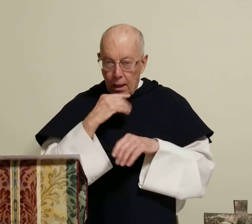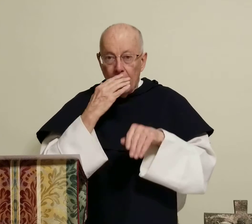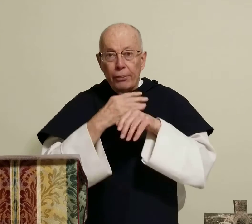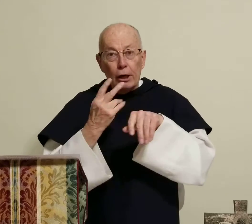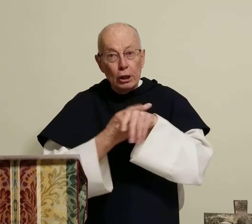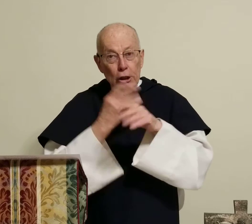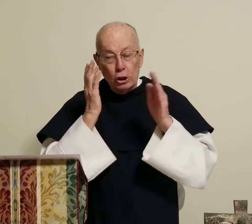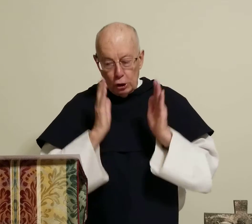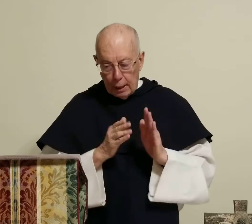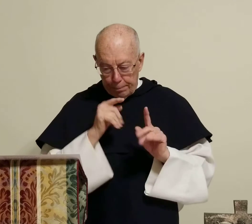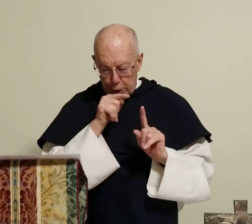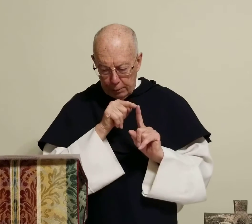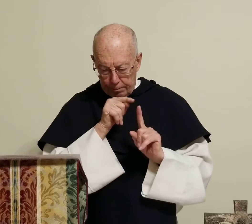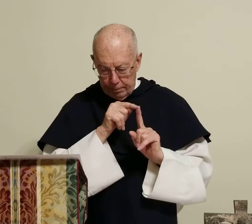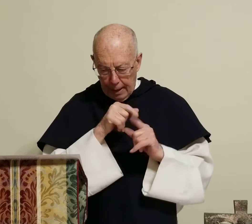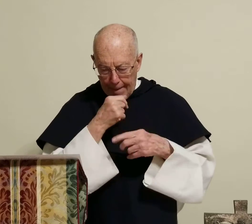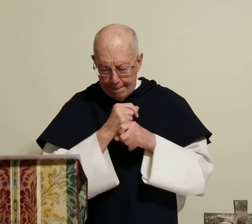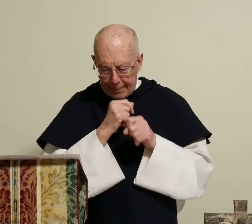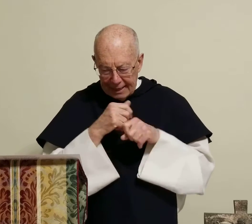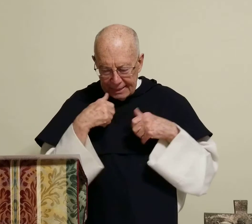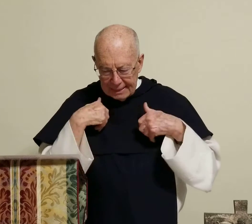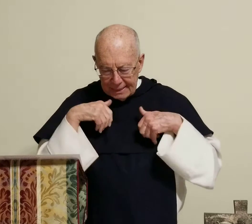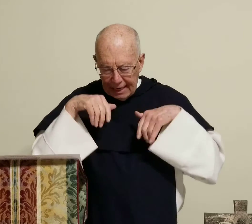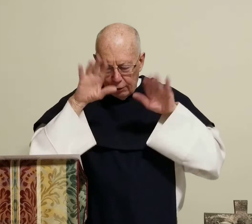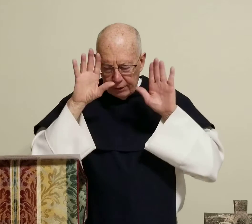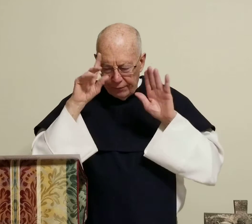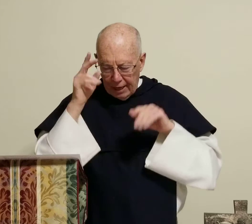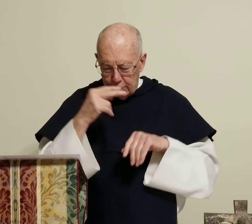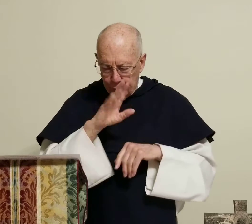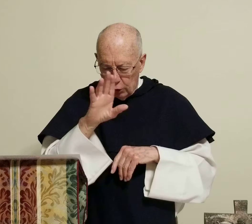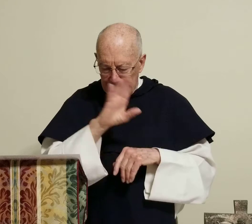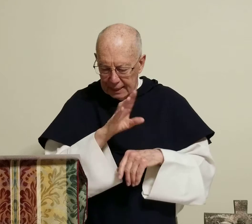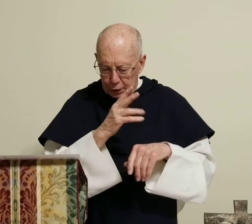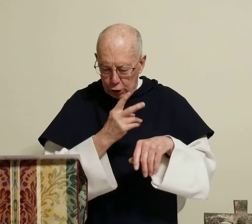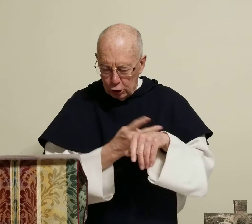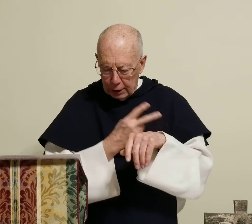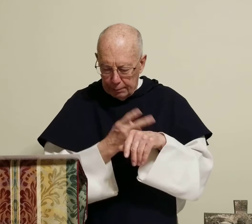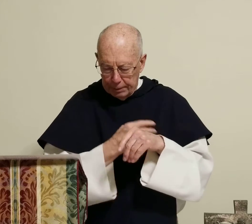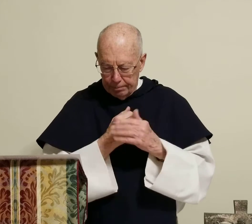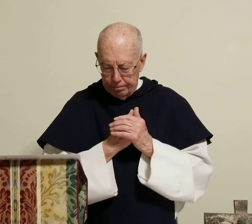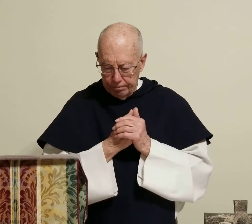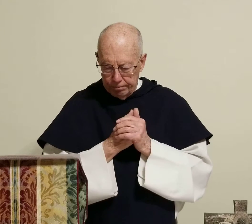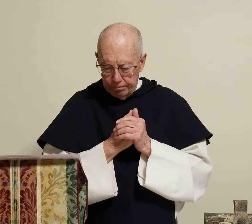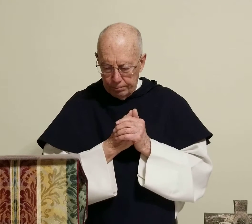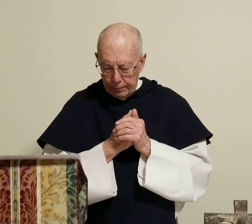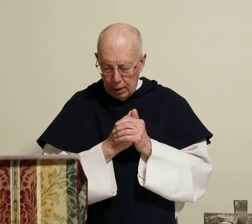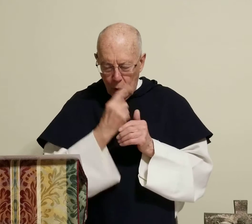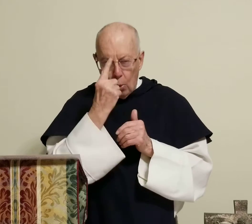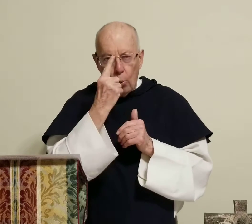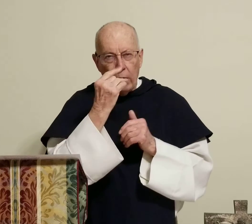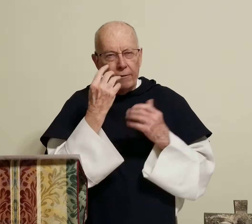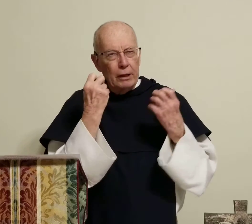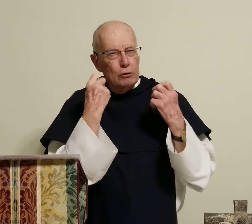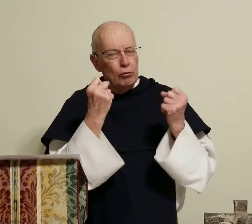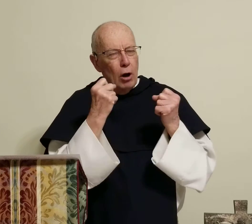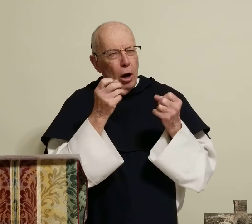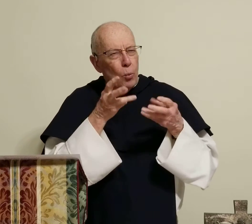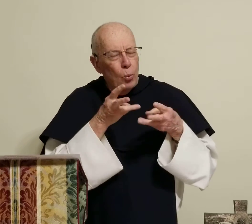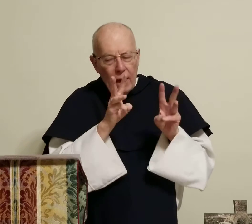The Good Shepherd may sacrifice for his sheep. One of the strong way